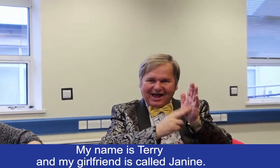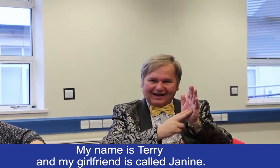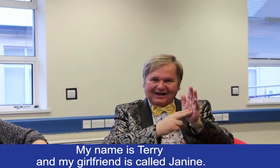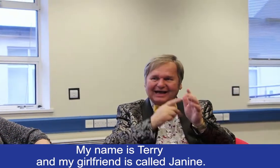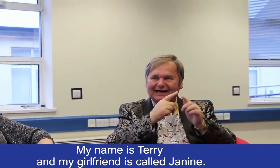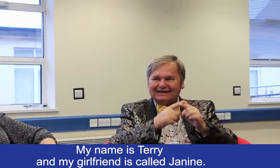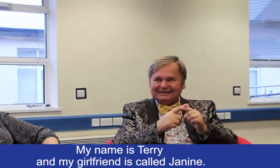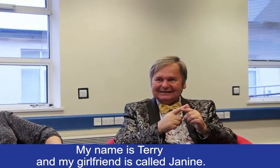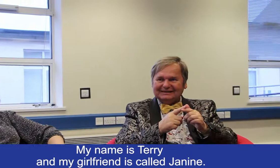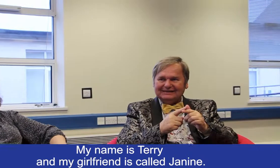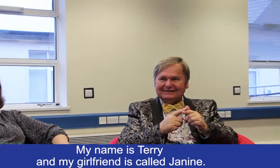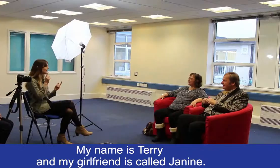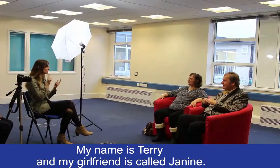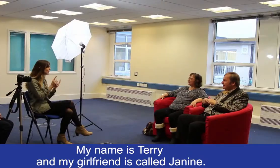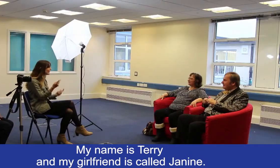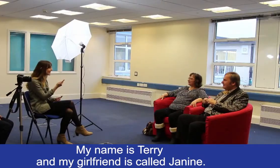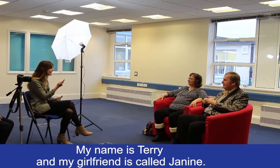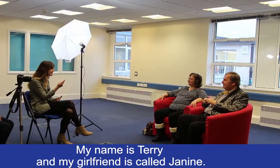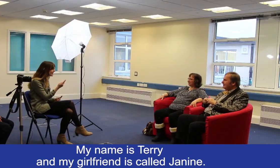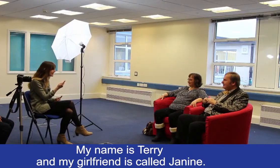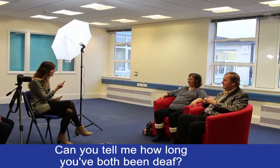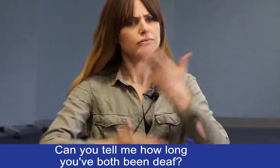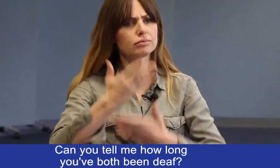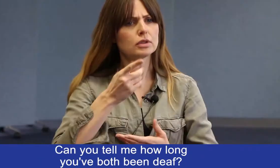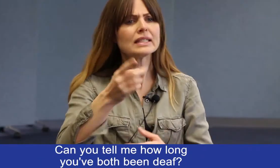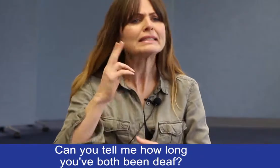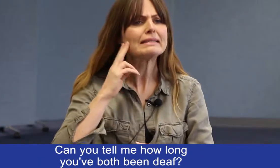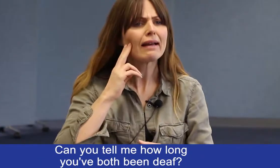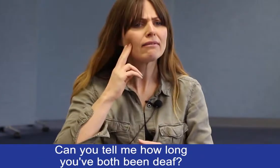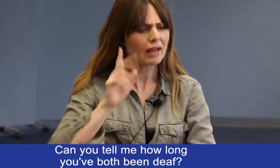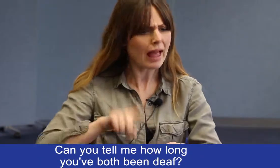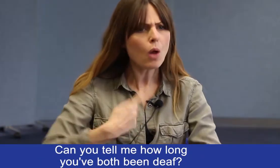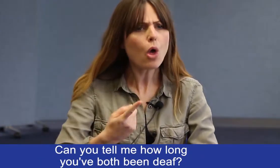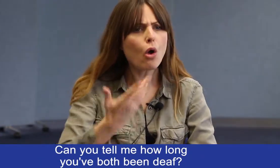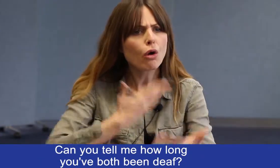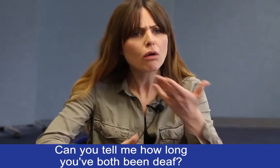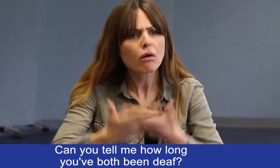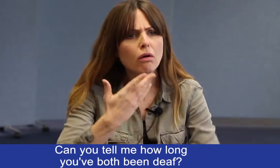is called Janine. Can you tell me how long you've both been deaf?